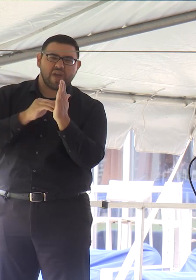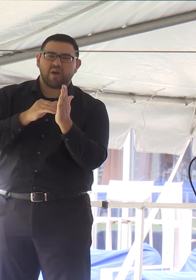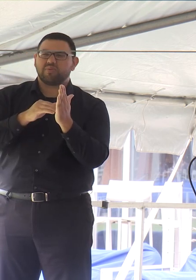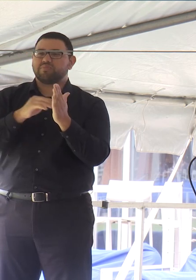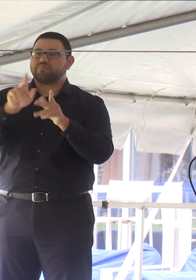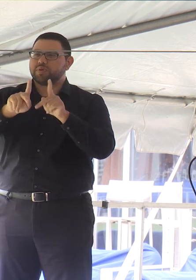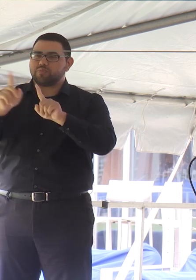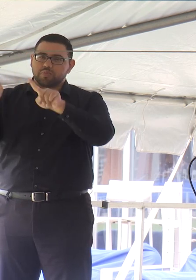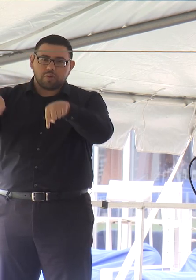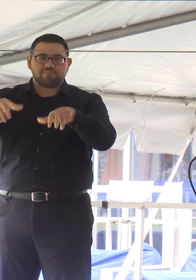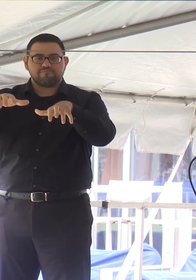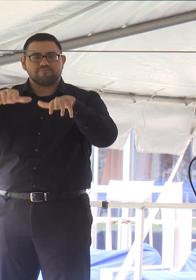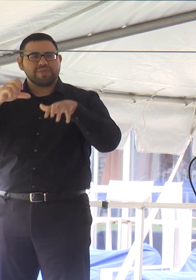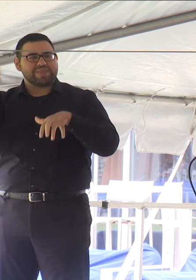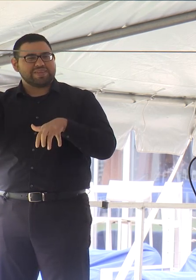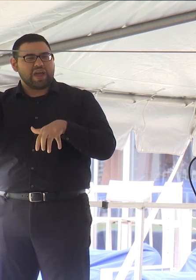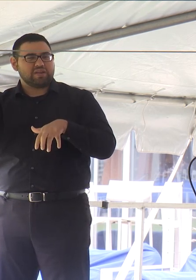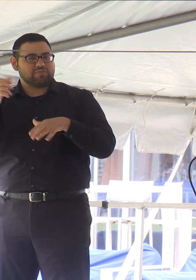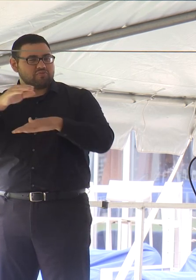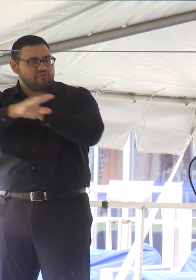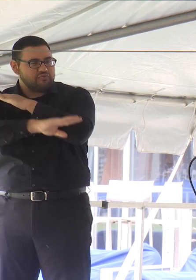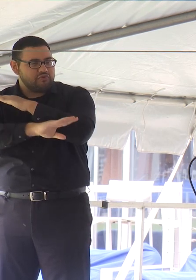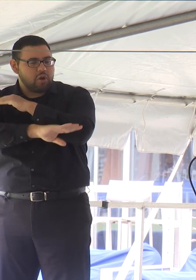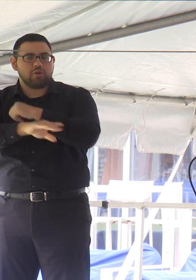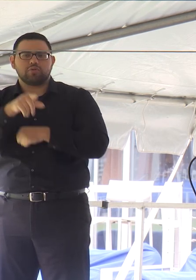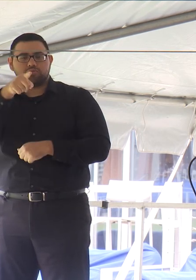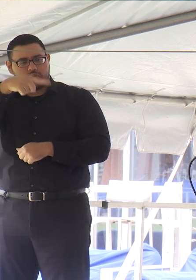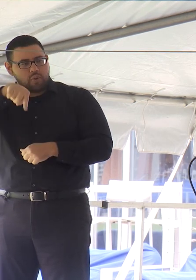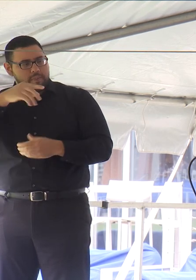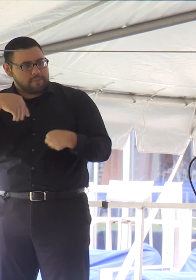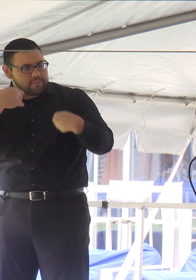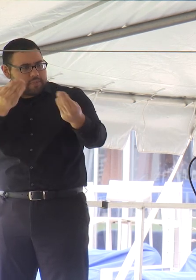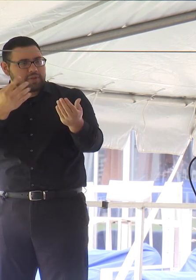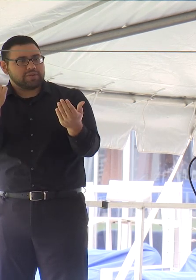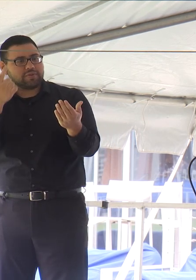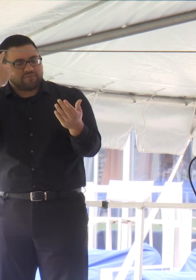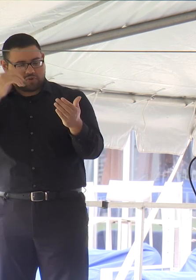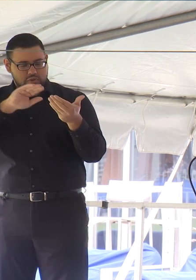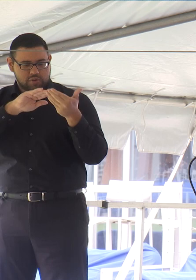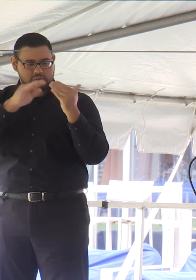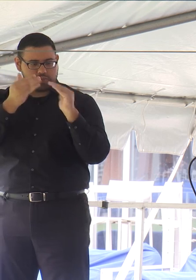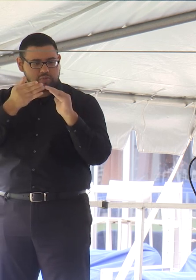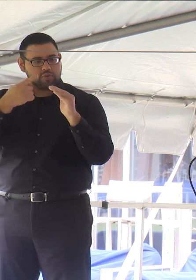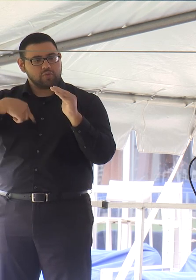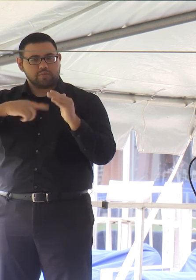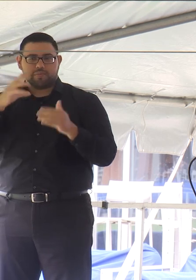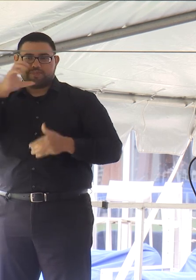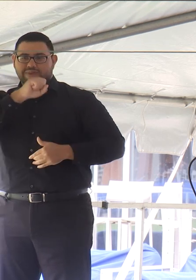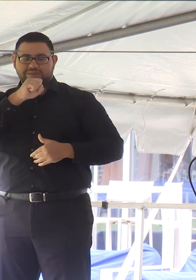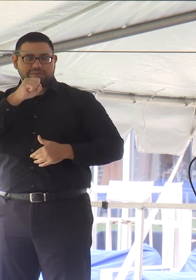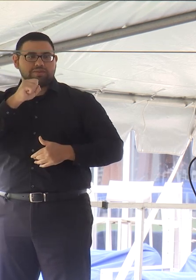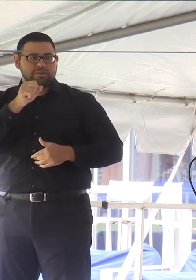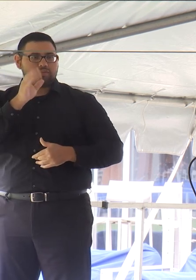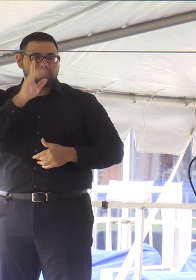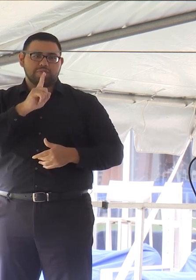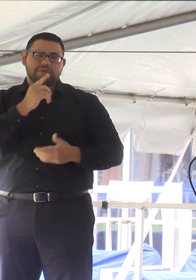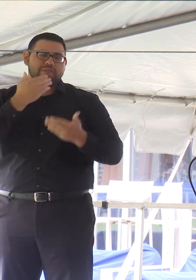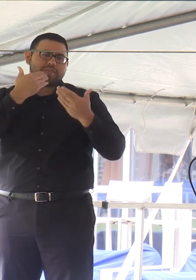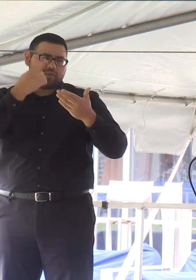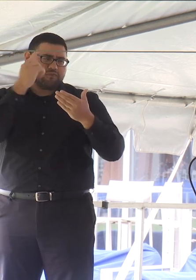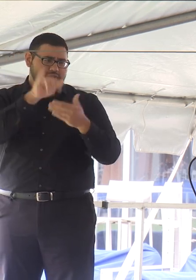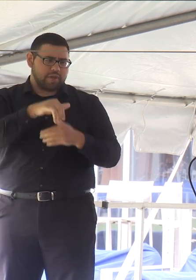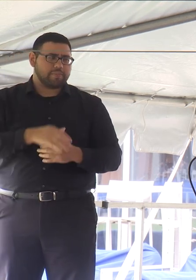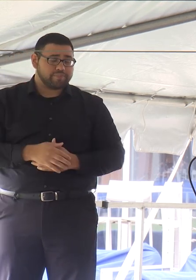that are going to come here on Saturdays in the fall. You guys are providing something for our community that we've been missing, and we're very grateful for